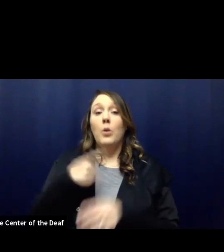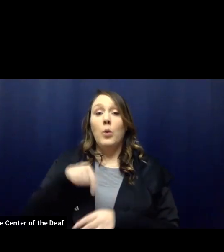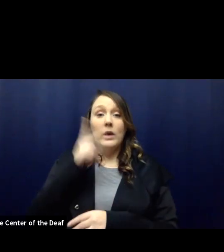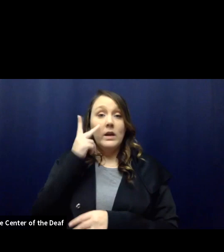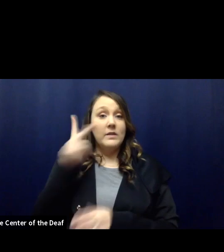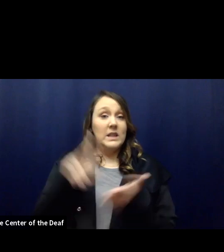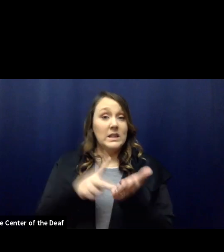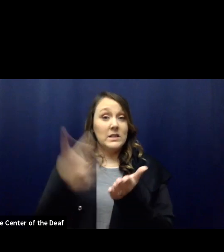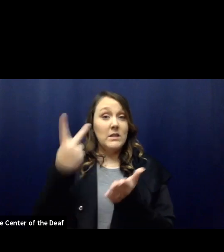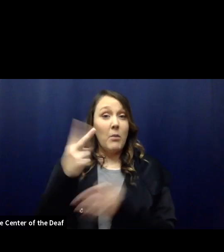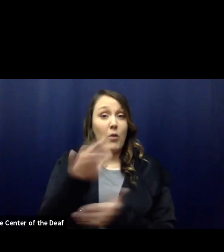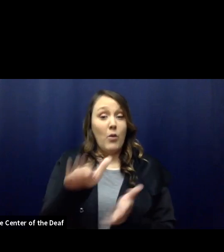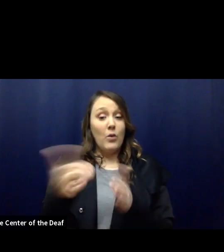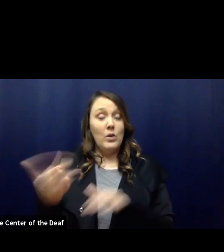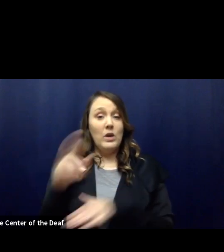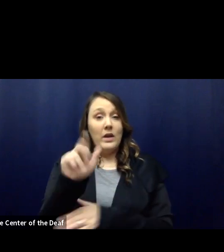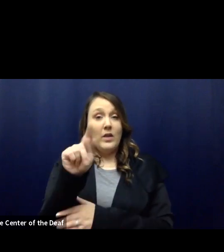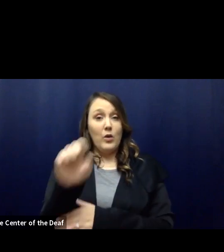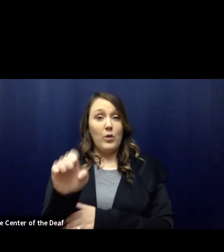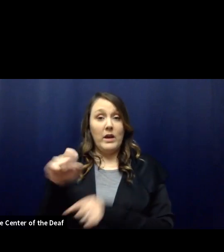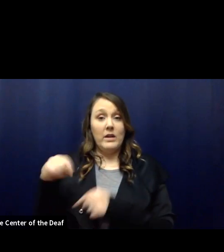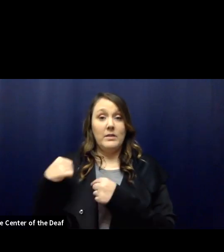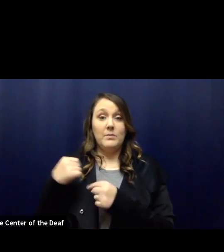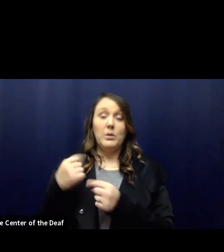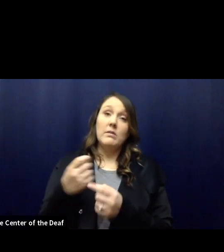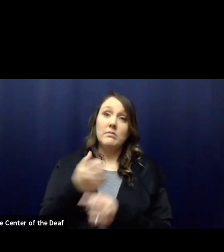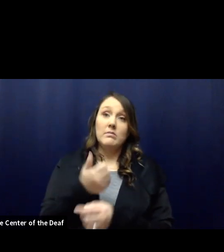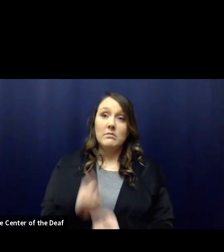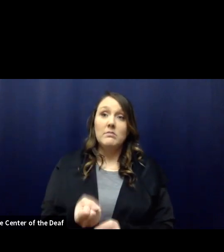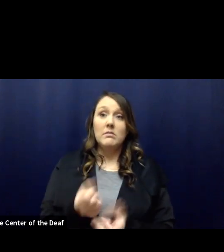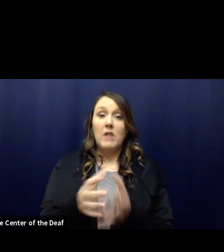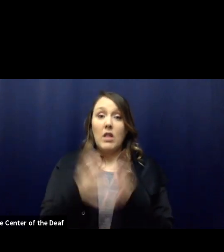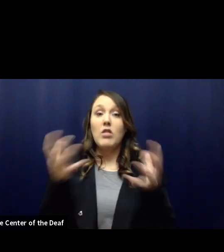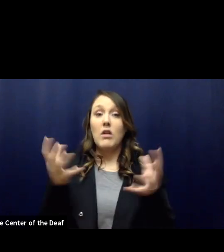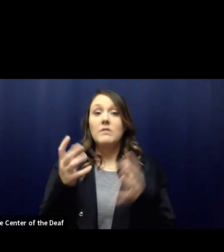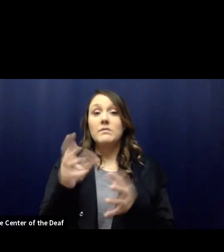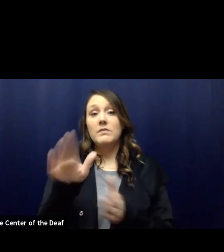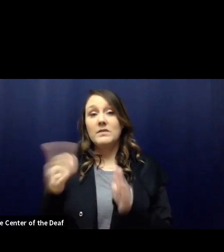rate just in the past, or number of deaths in the past week.